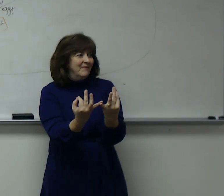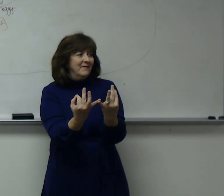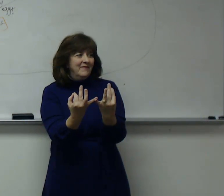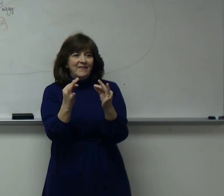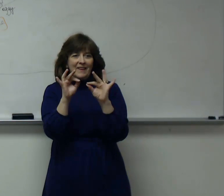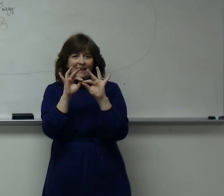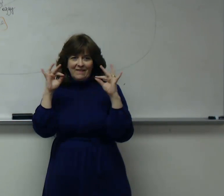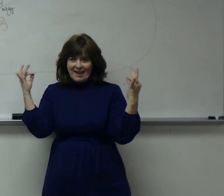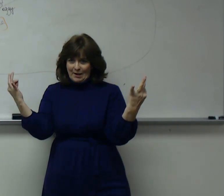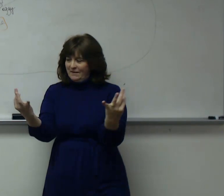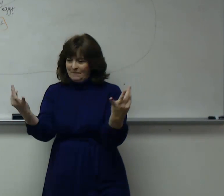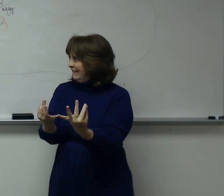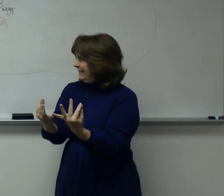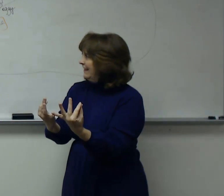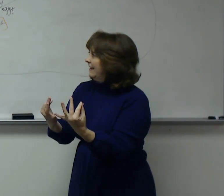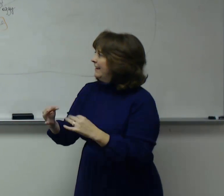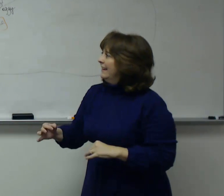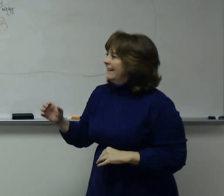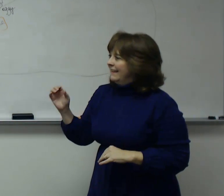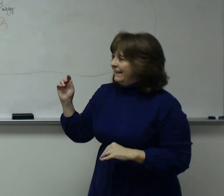Mhm. Your finger.